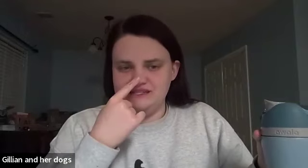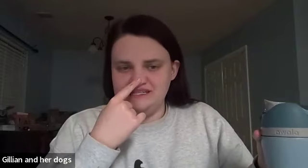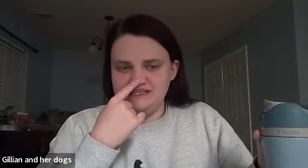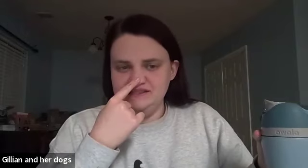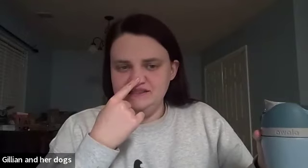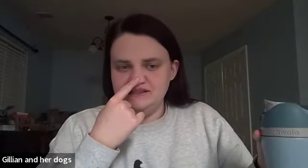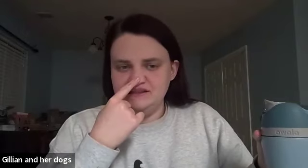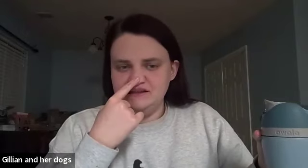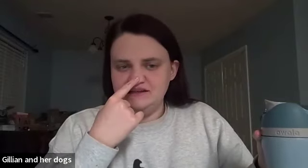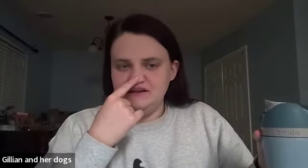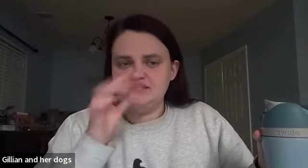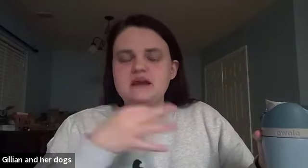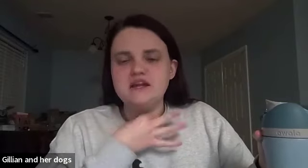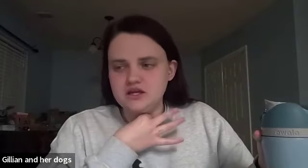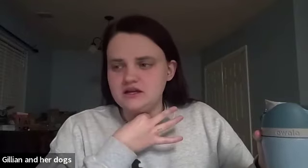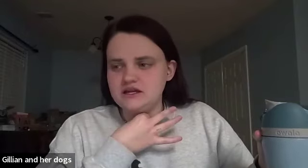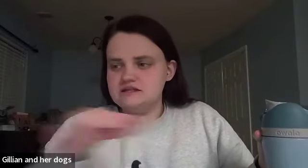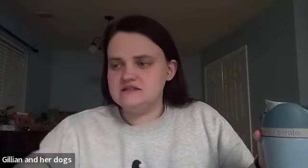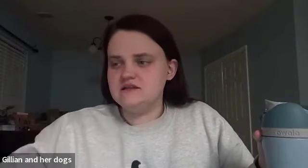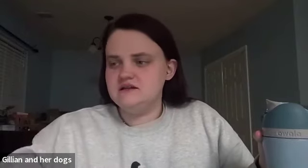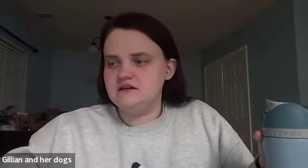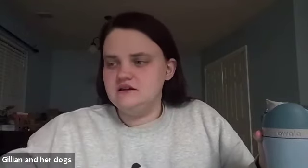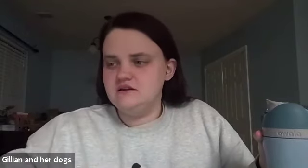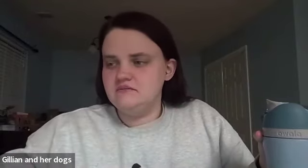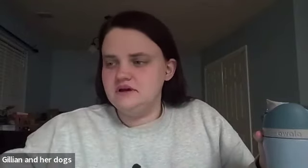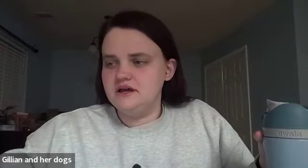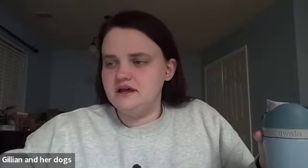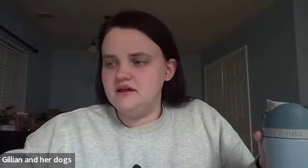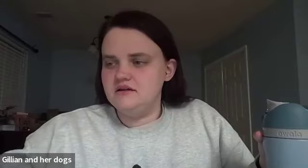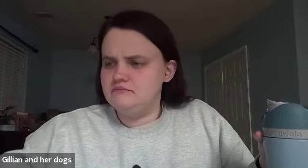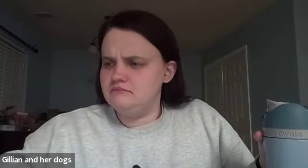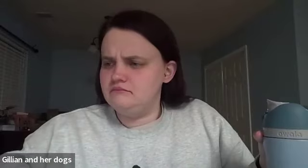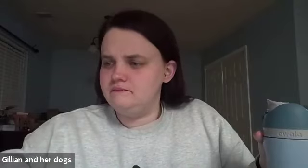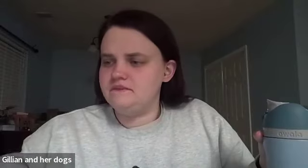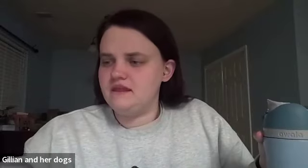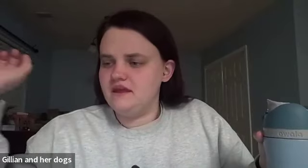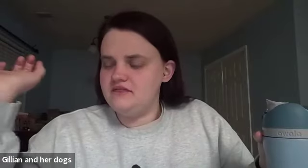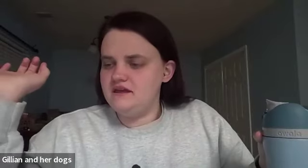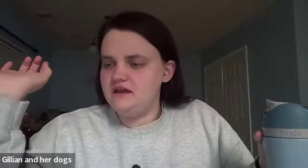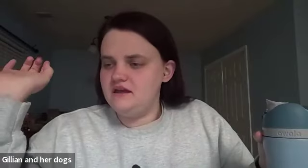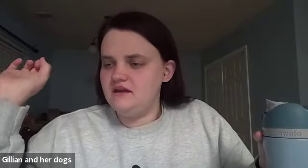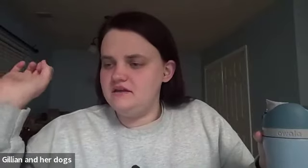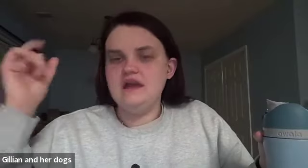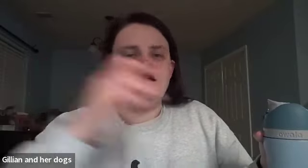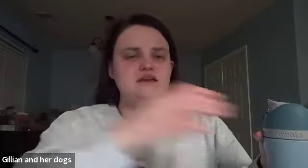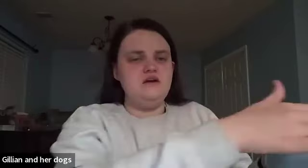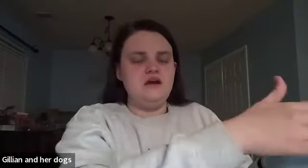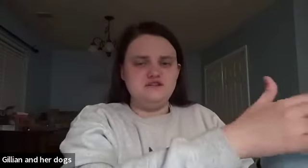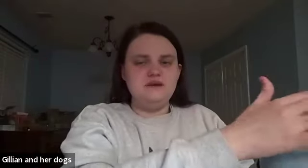nosy. Because we had curious, but I think, yeah. Okay. So